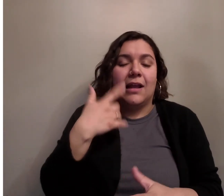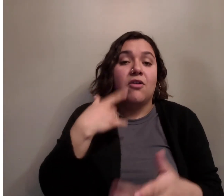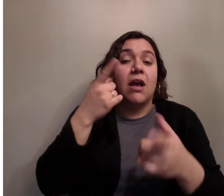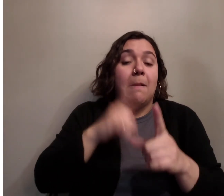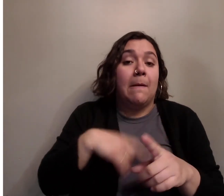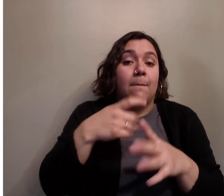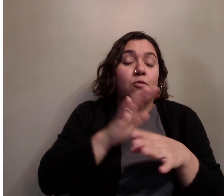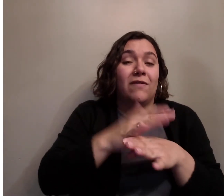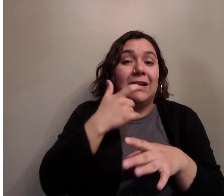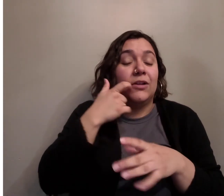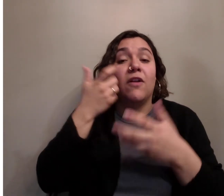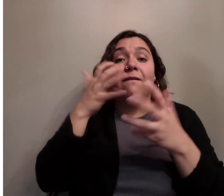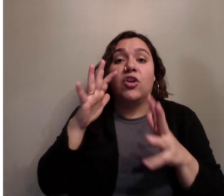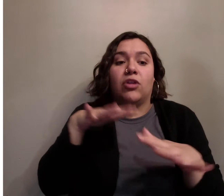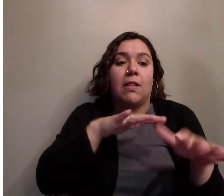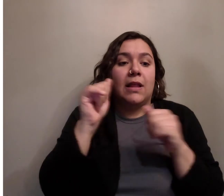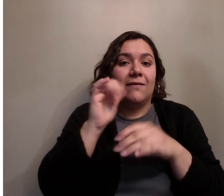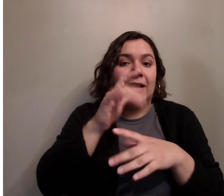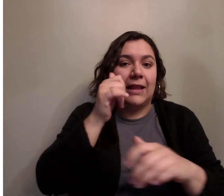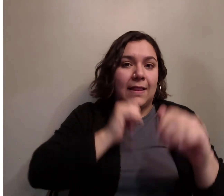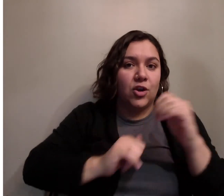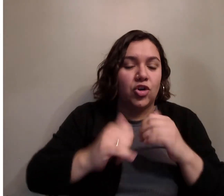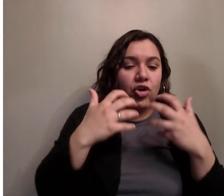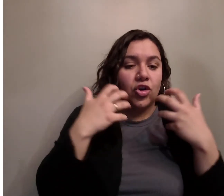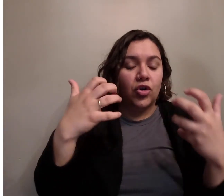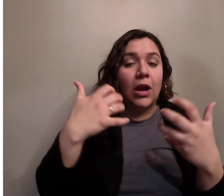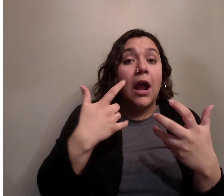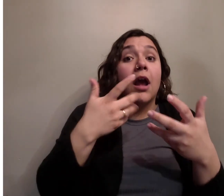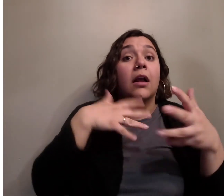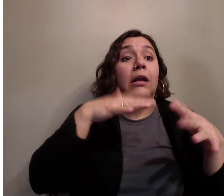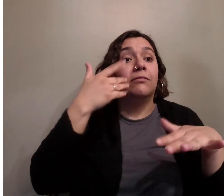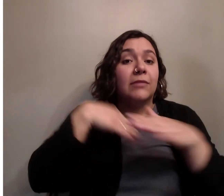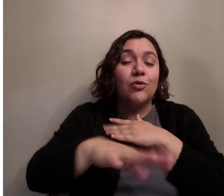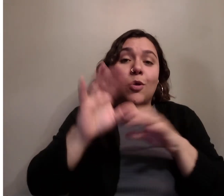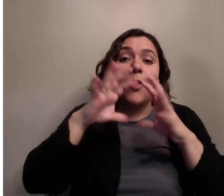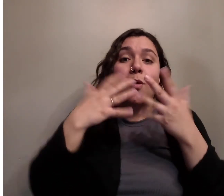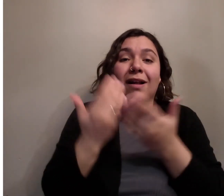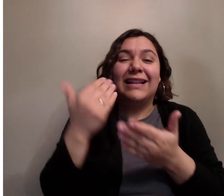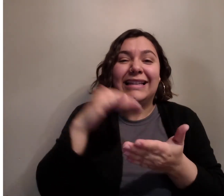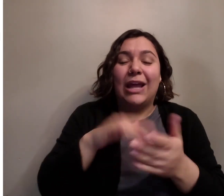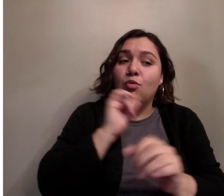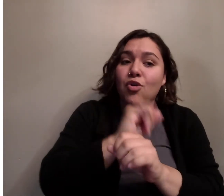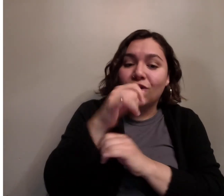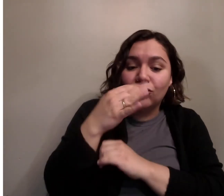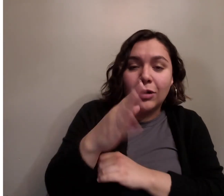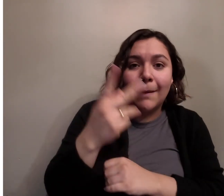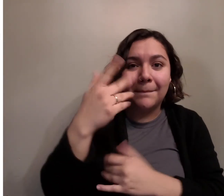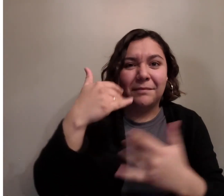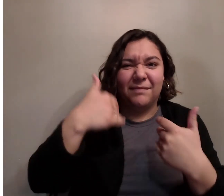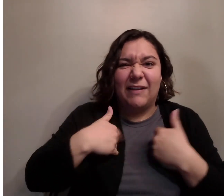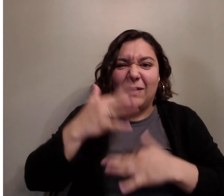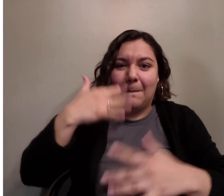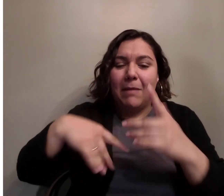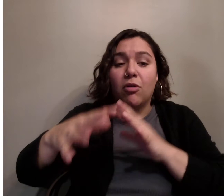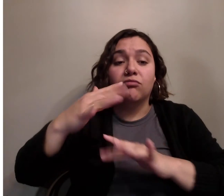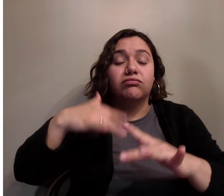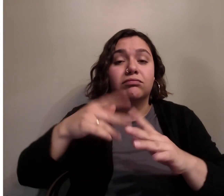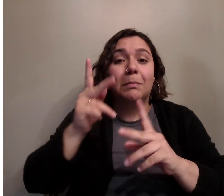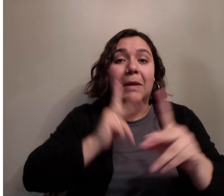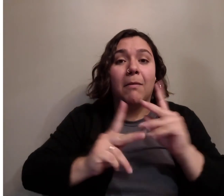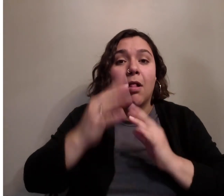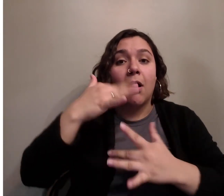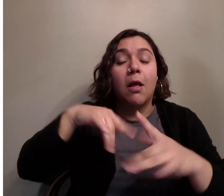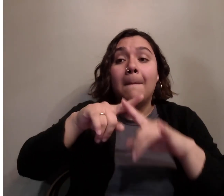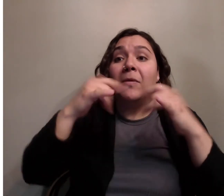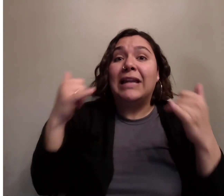was about going into these theaters, but then coming back out into the world and working a job and being with people. When you